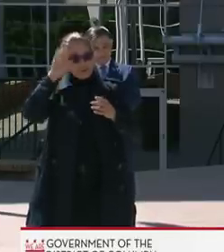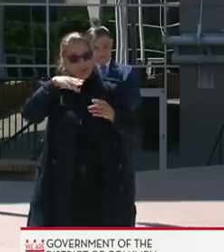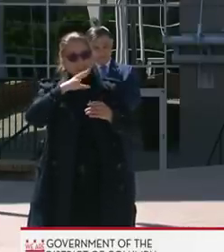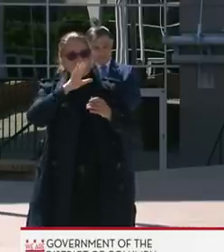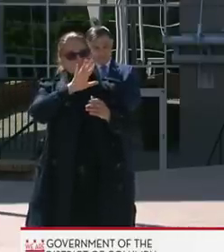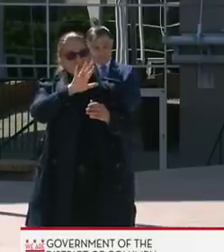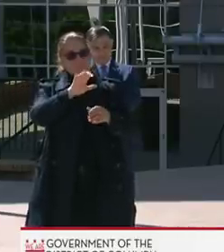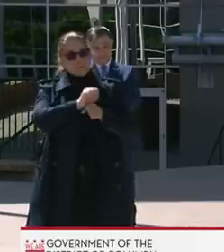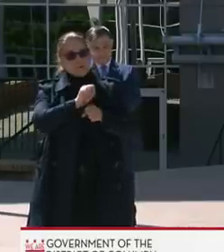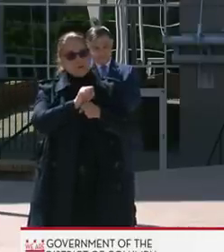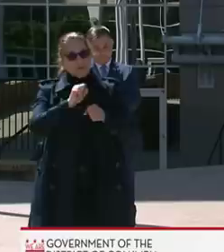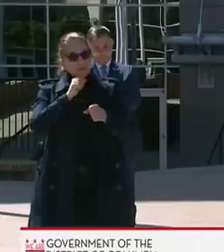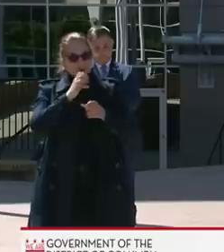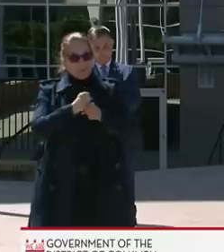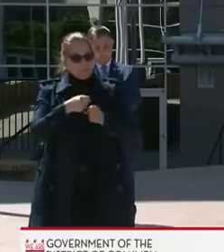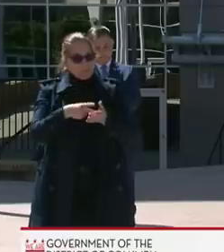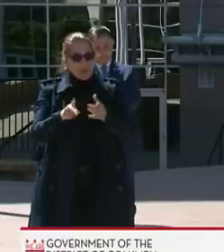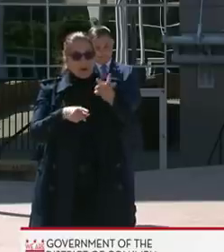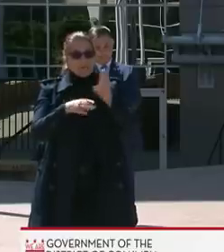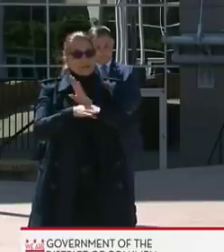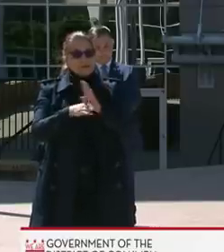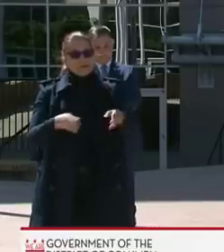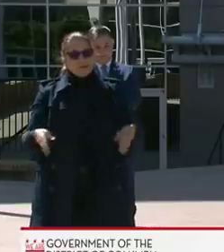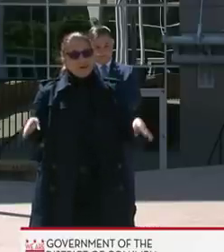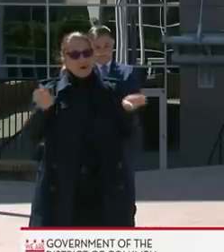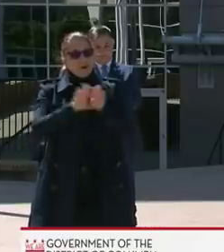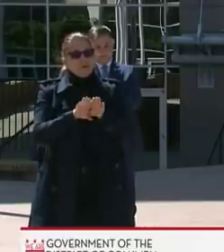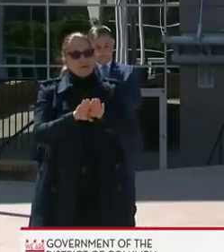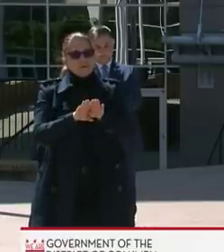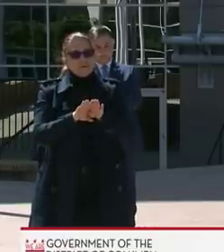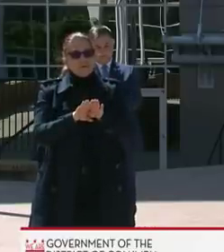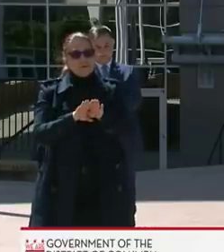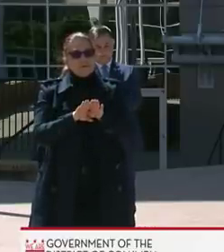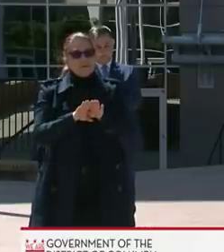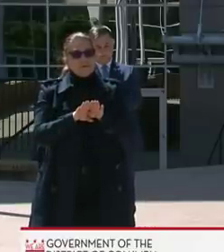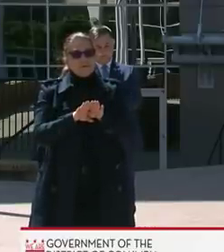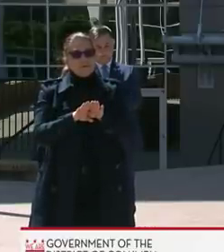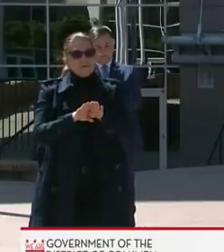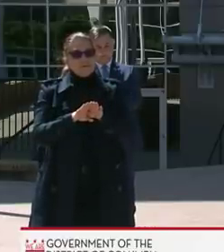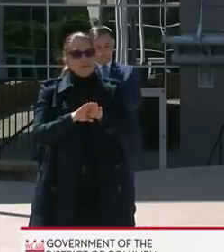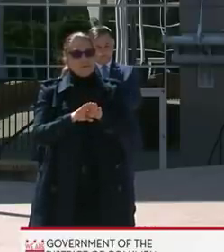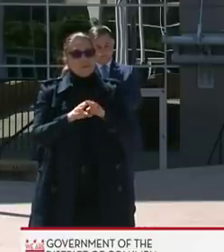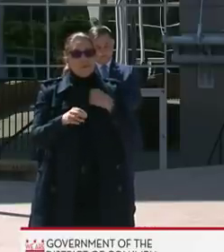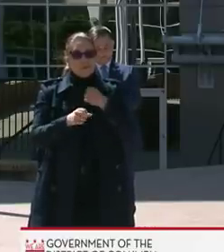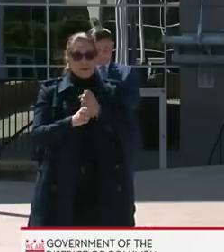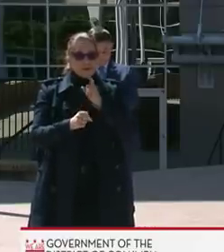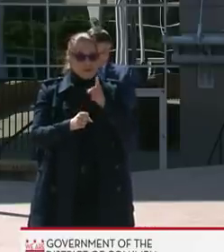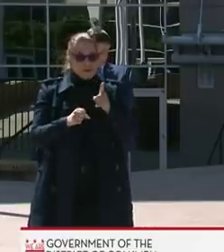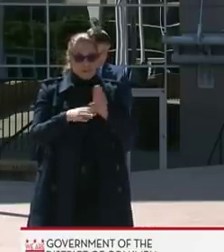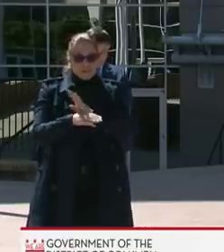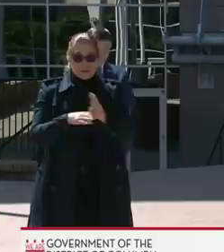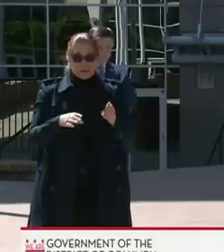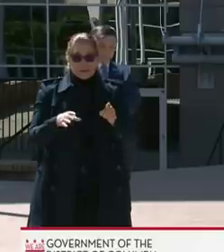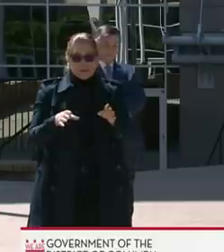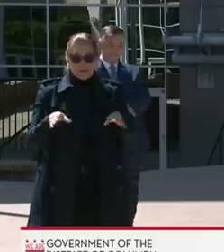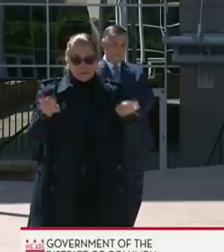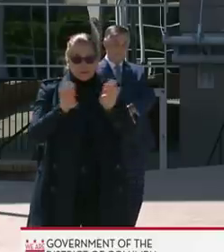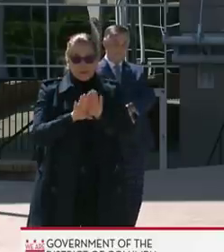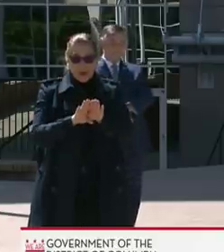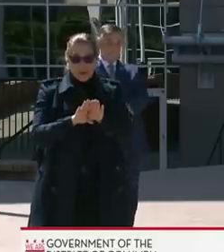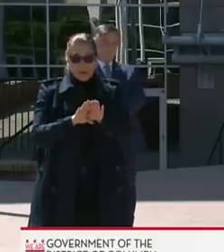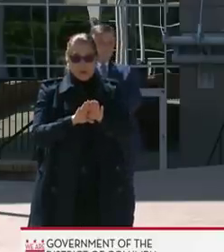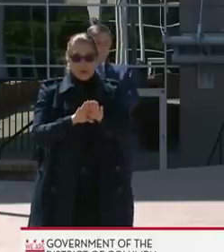shut down. So what can we do in terms of making sure that businesses that are shut down are less likely to go bankrupt?